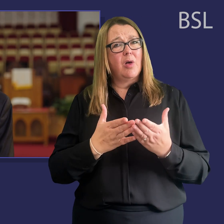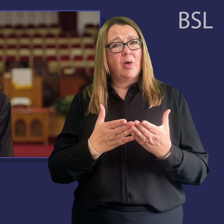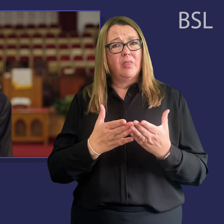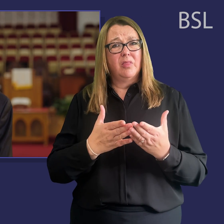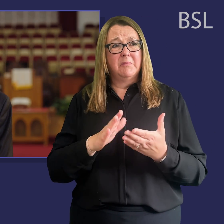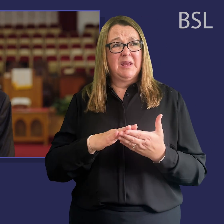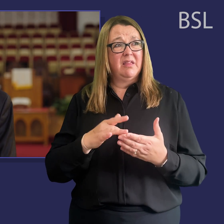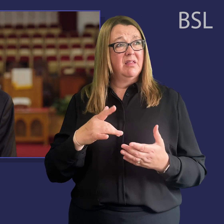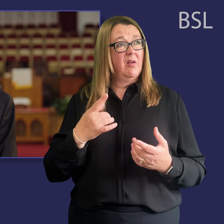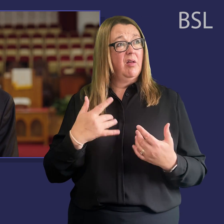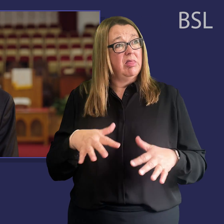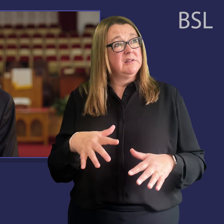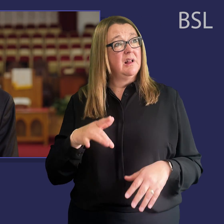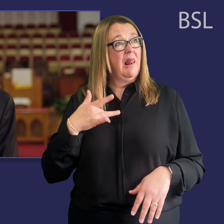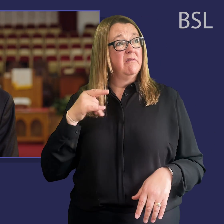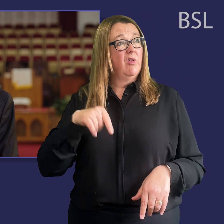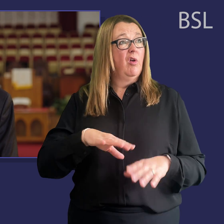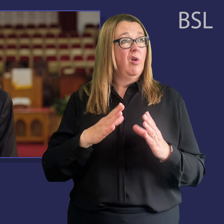in this world.